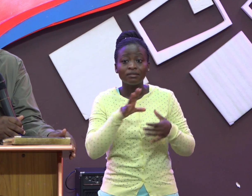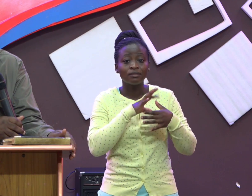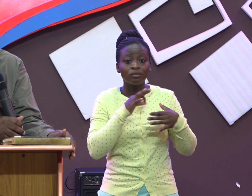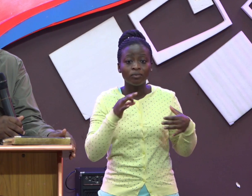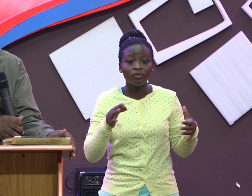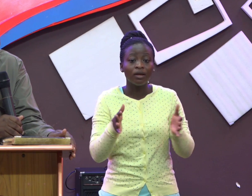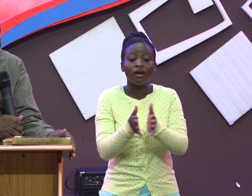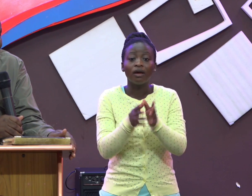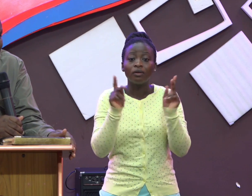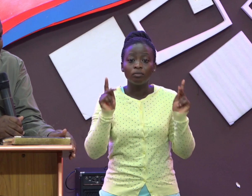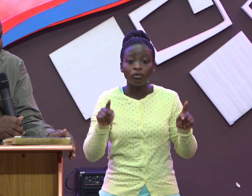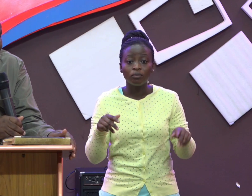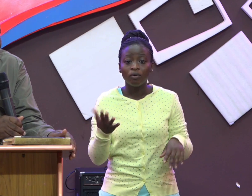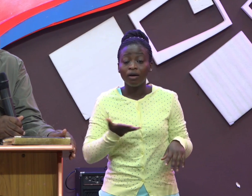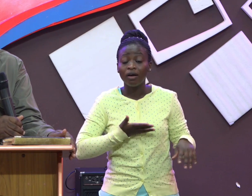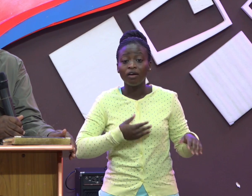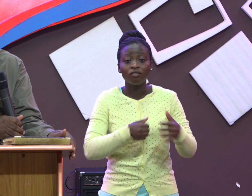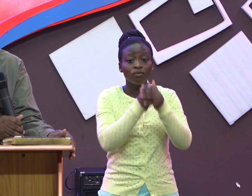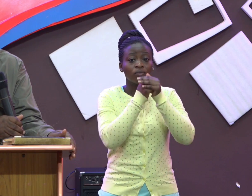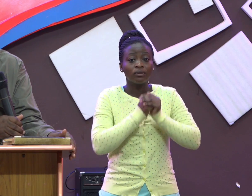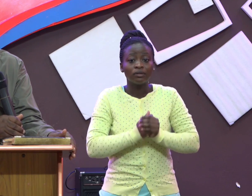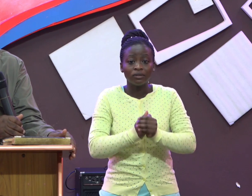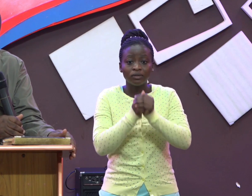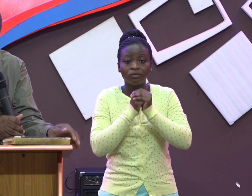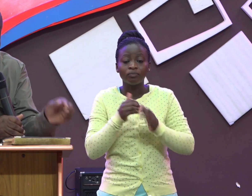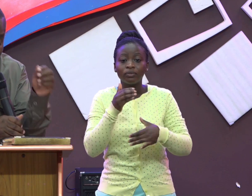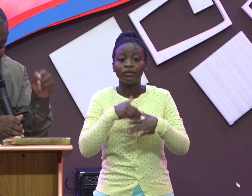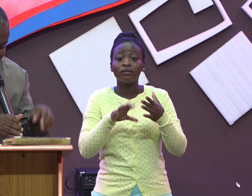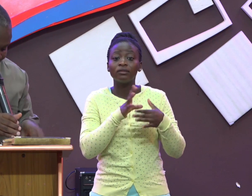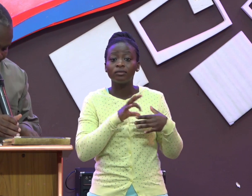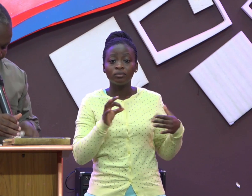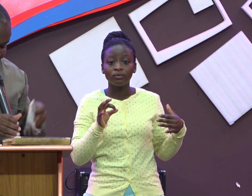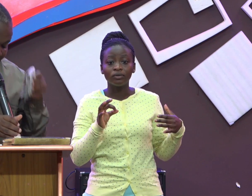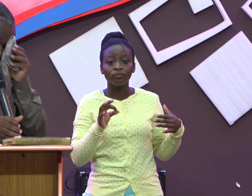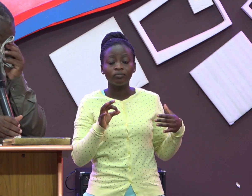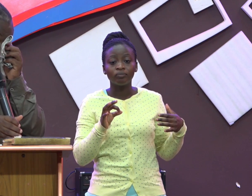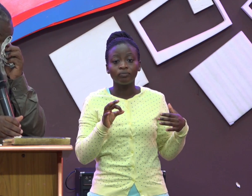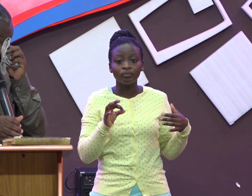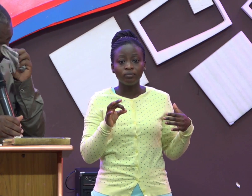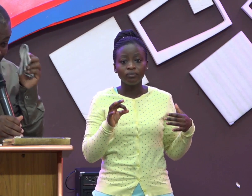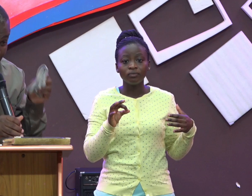and truth. We lose out on so much time, power and threatening, when